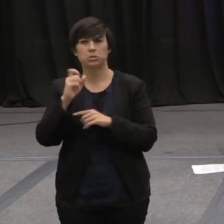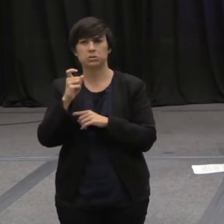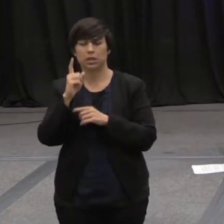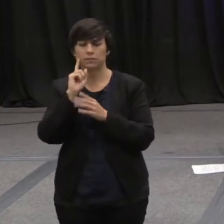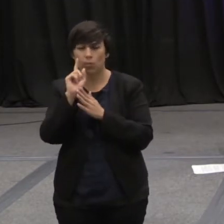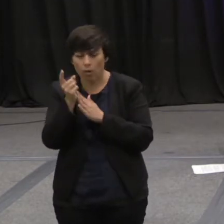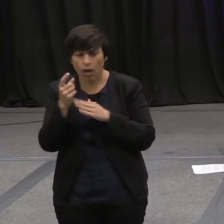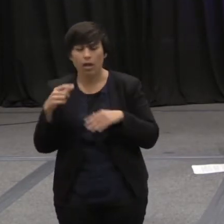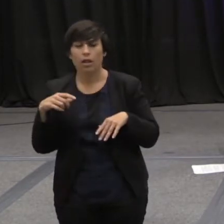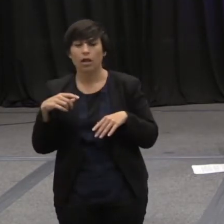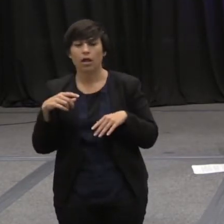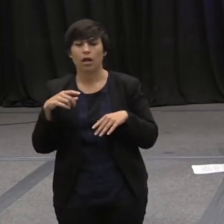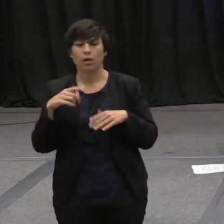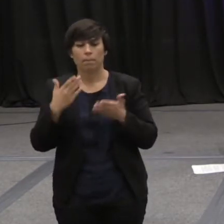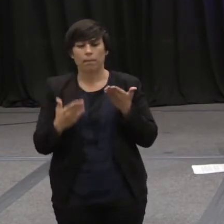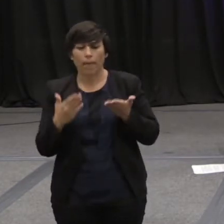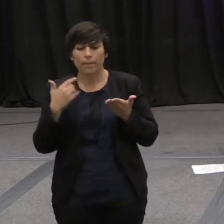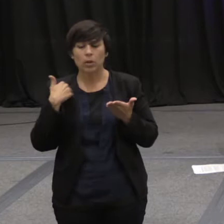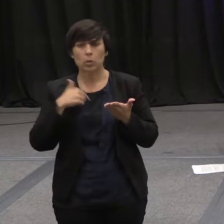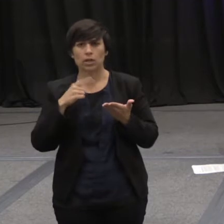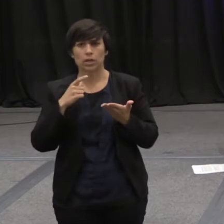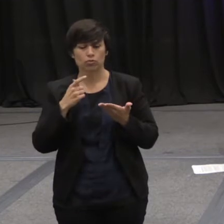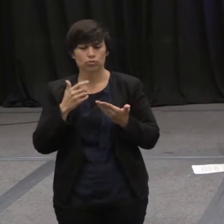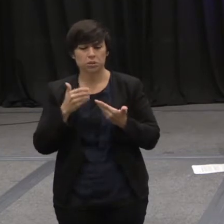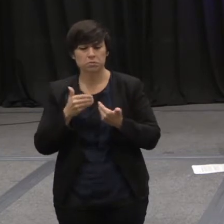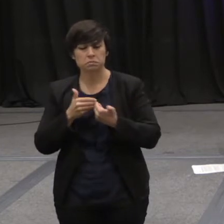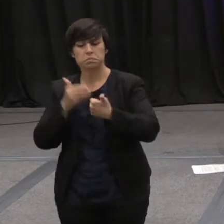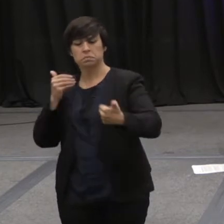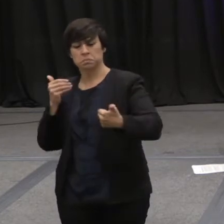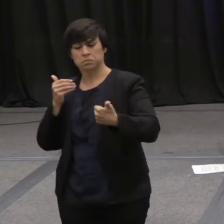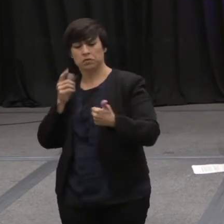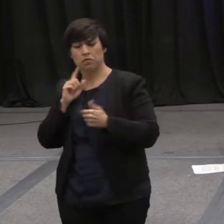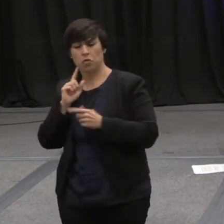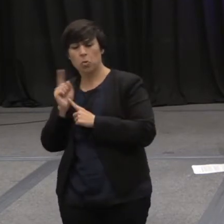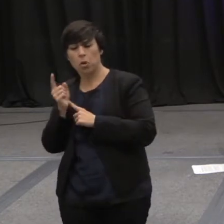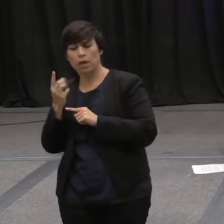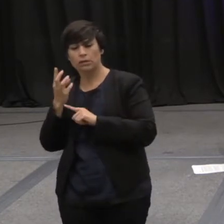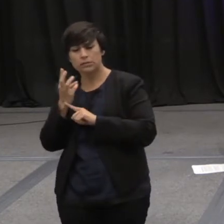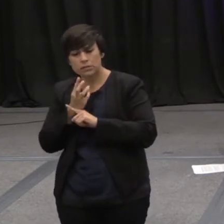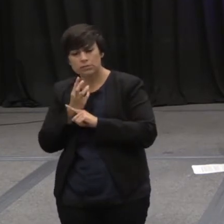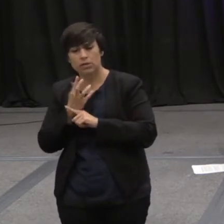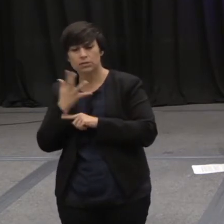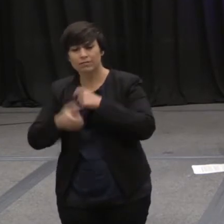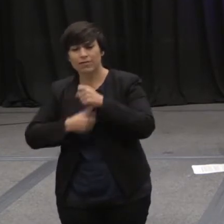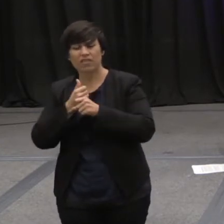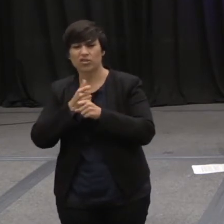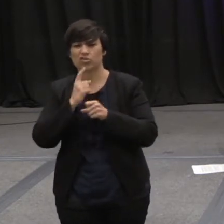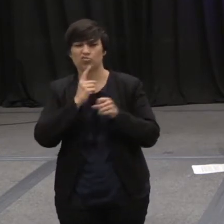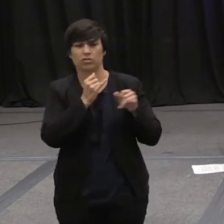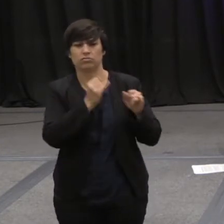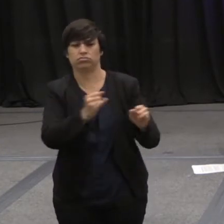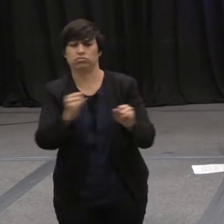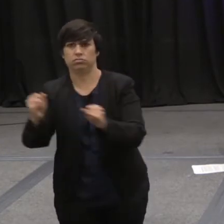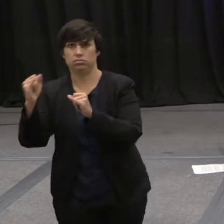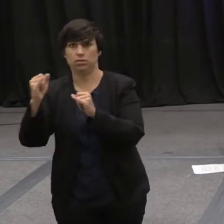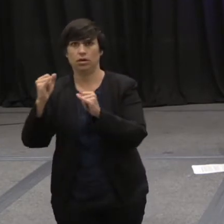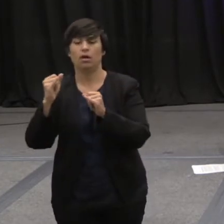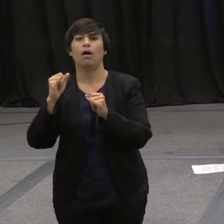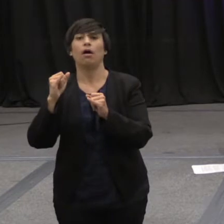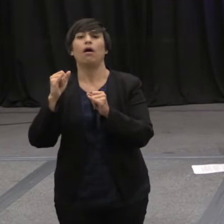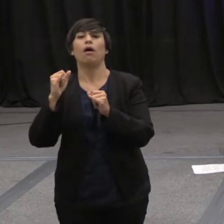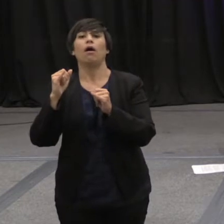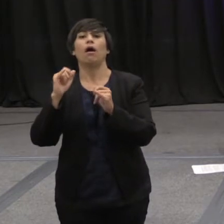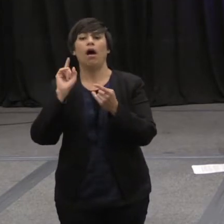need to pull back and just not have contact with other people for a while, 6 months, 5 years, but everyone's different,